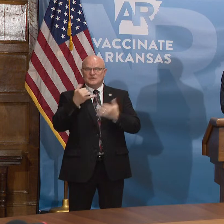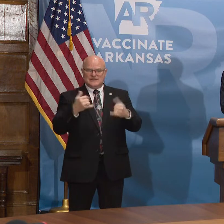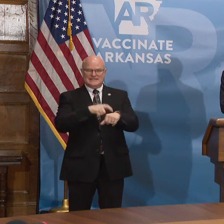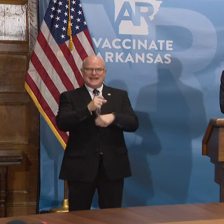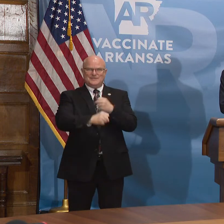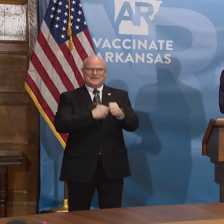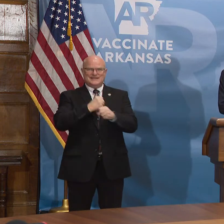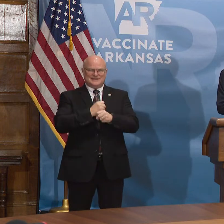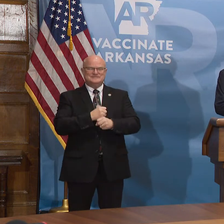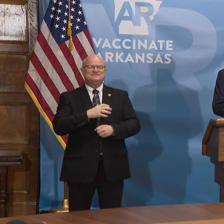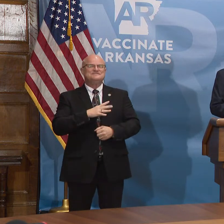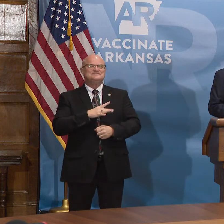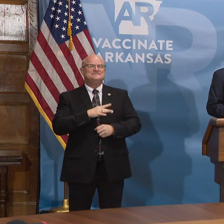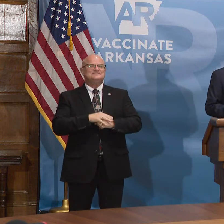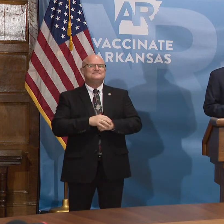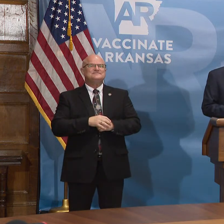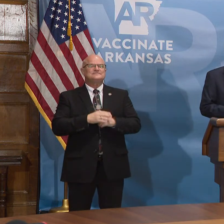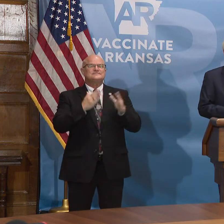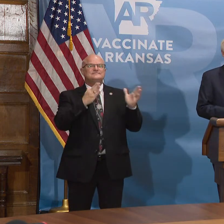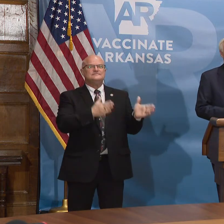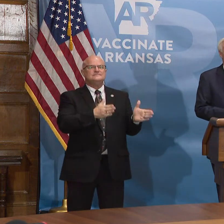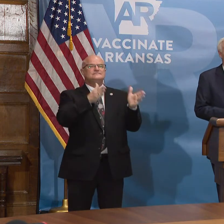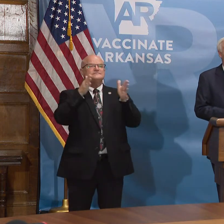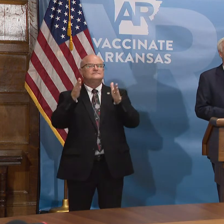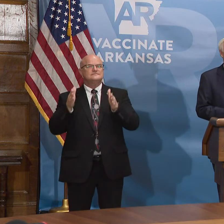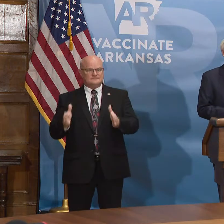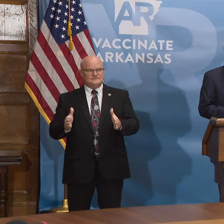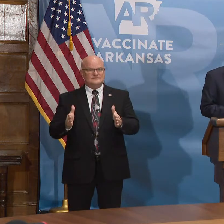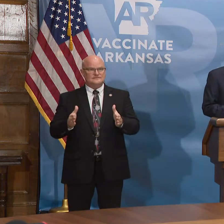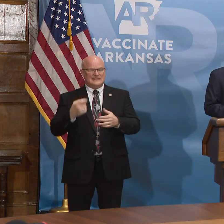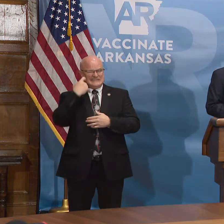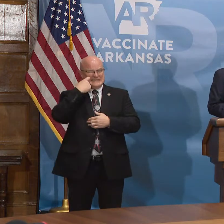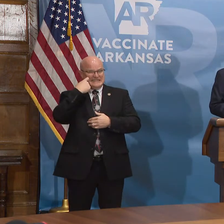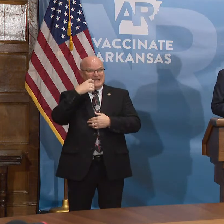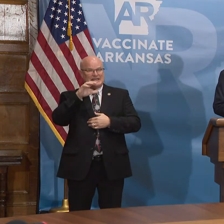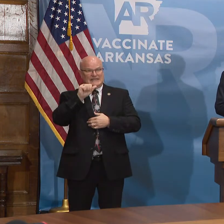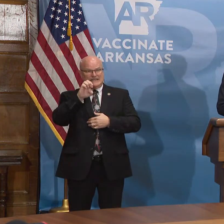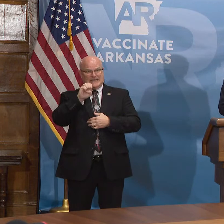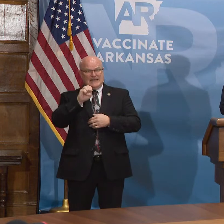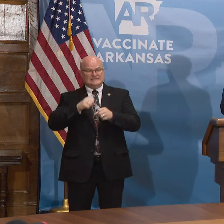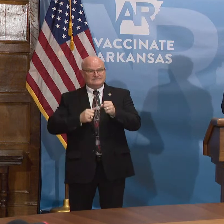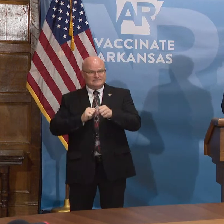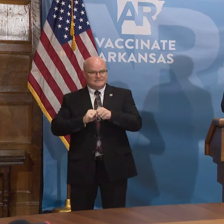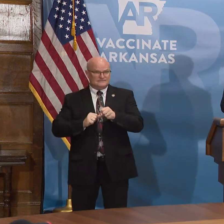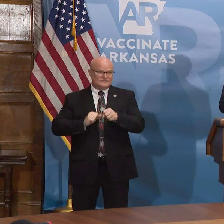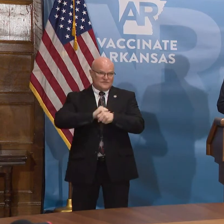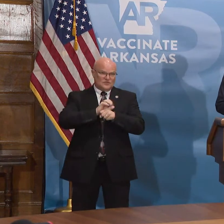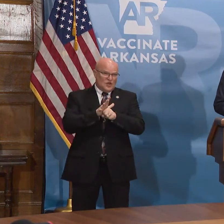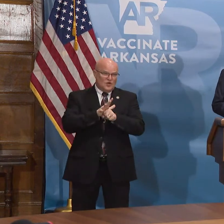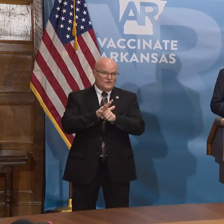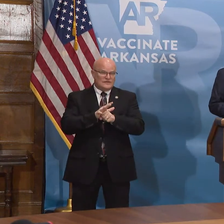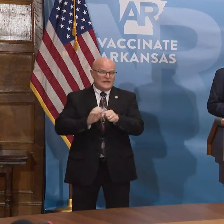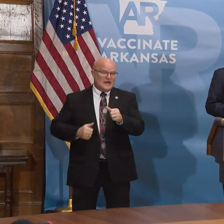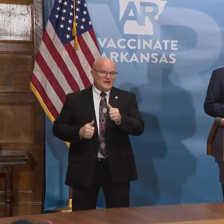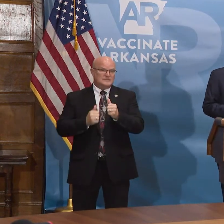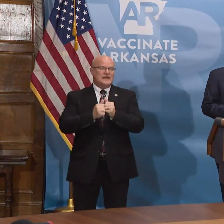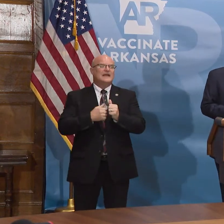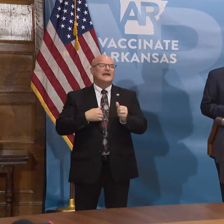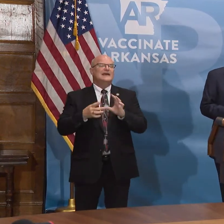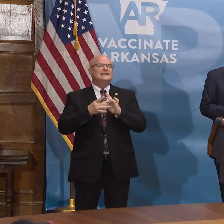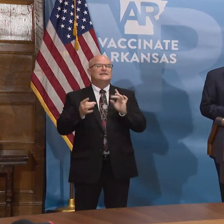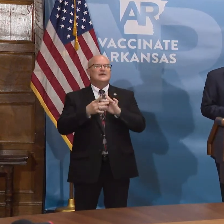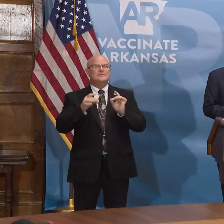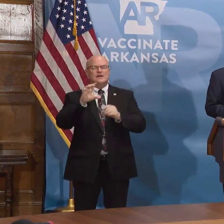year. Now let me speak about the latest case update for COVID, and specifically let me talk